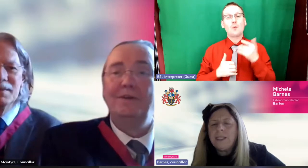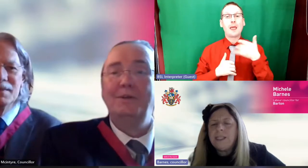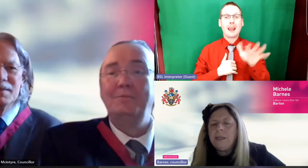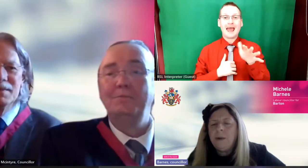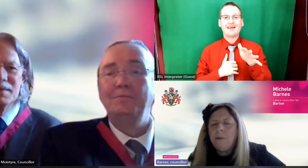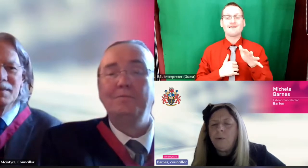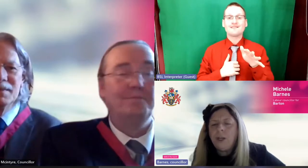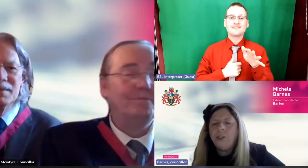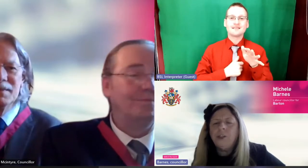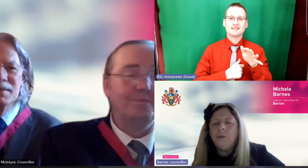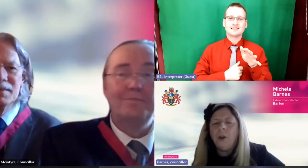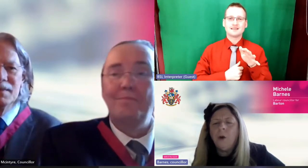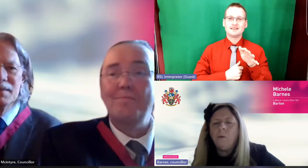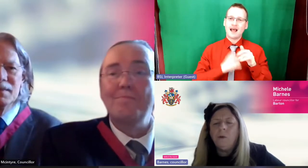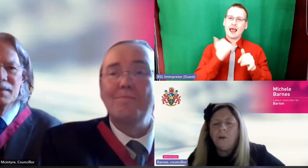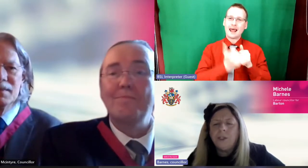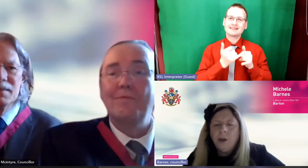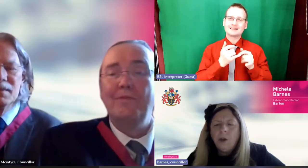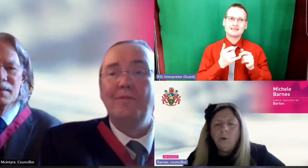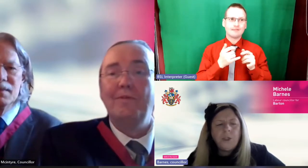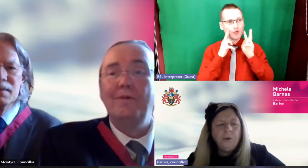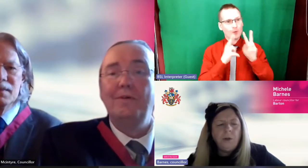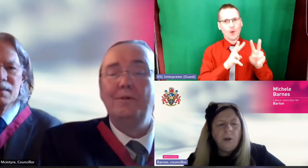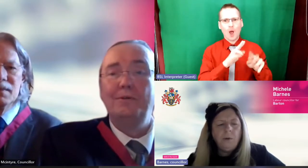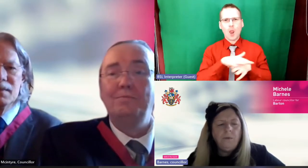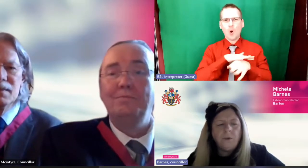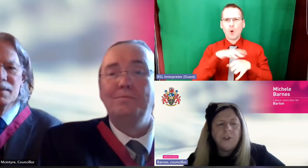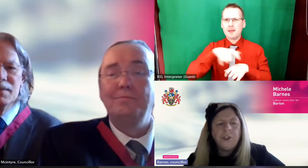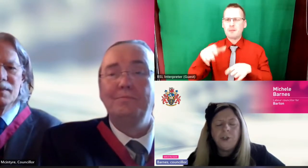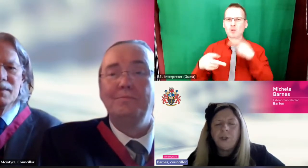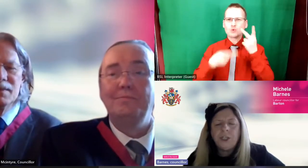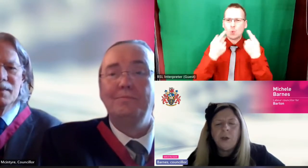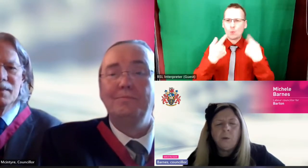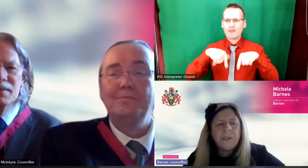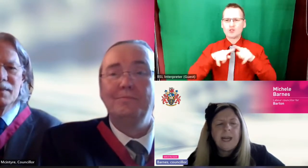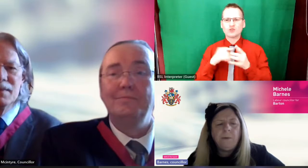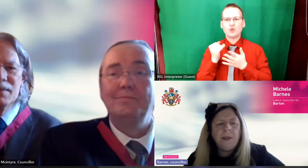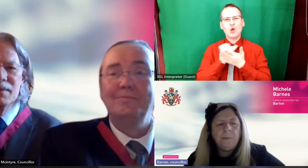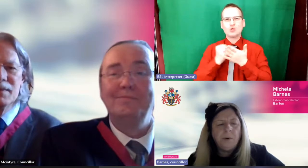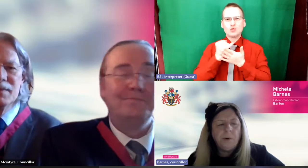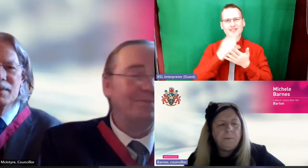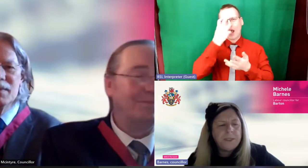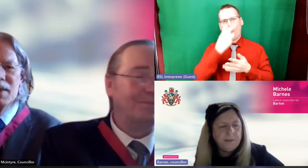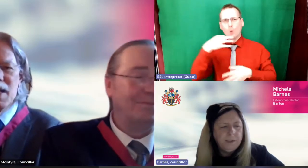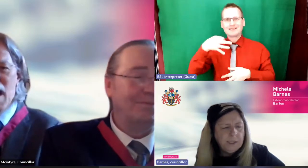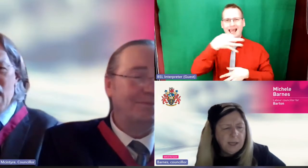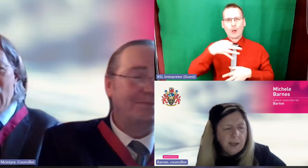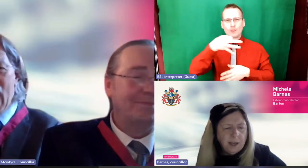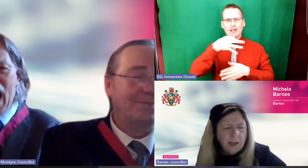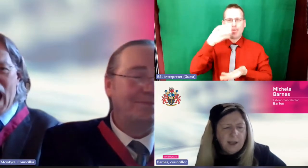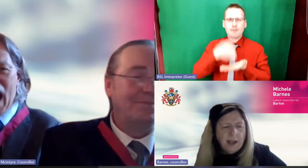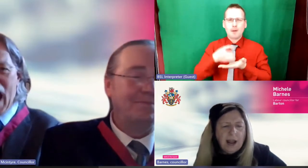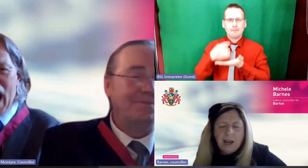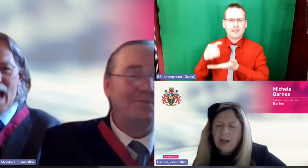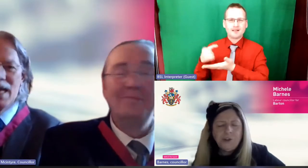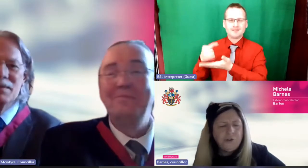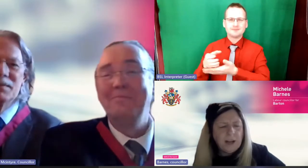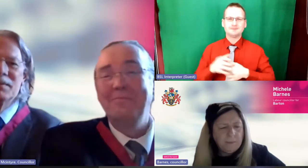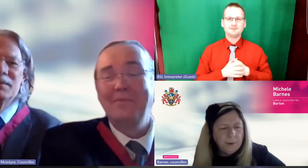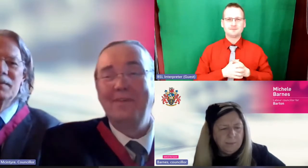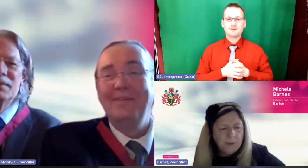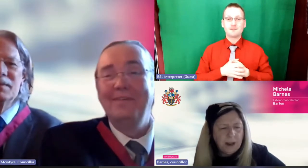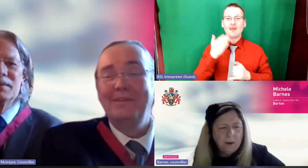And we left lasting impressions on the locals, who sung along with us to Dirty Old Town in the pubs. Our